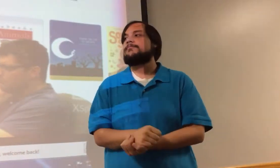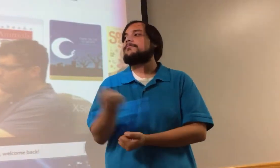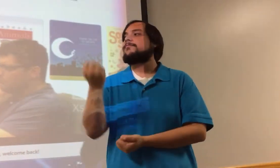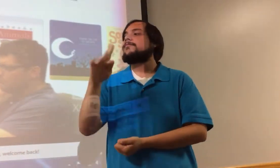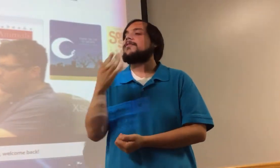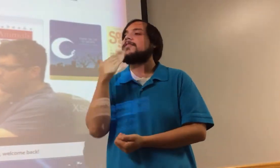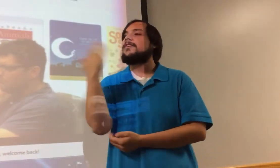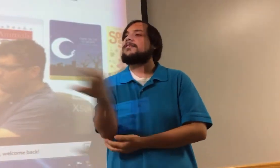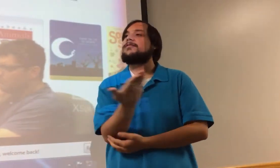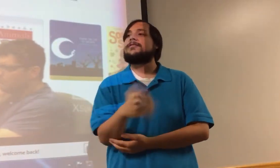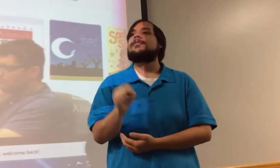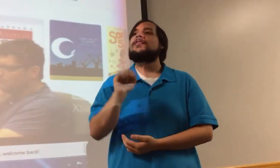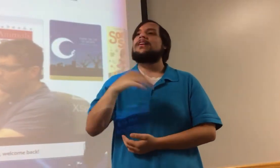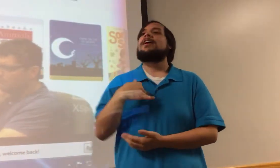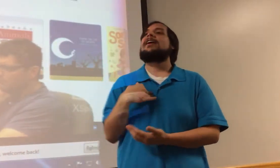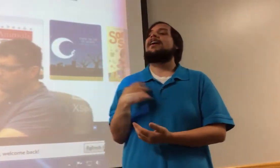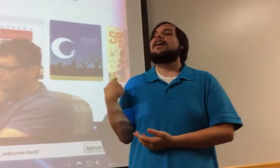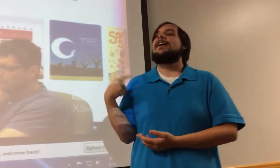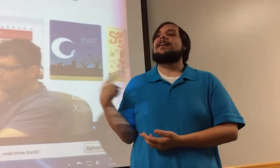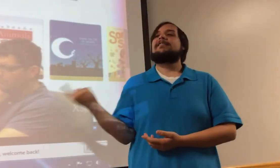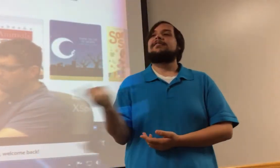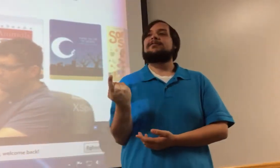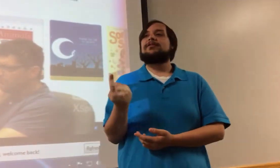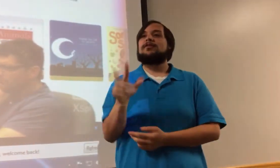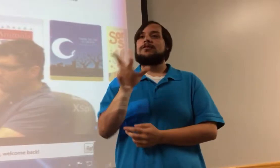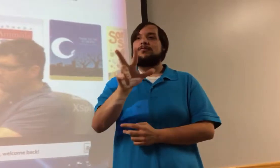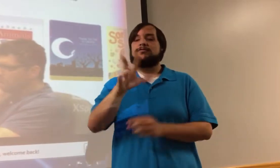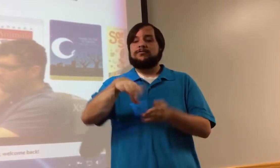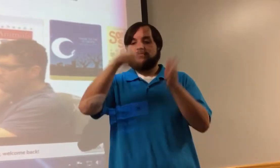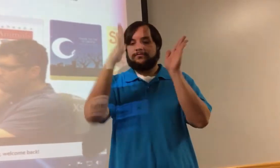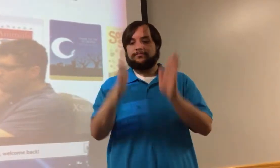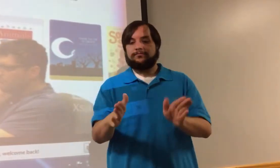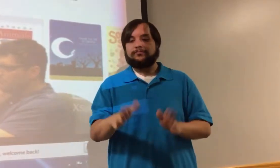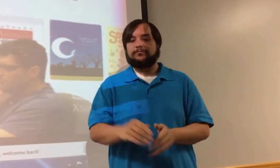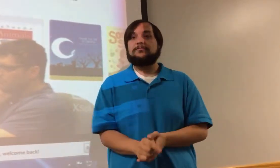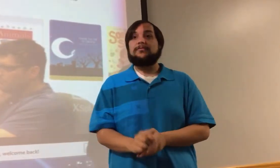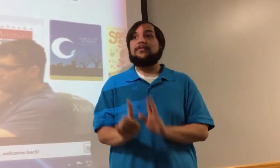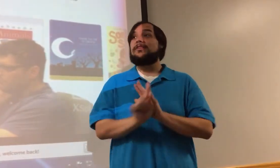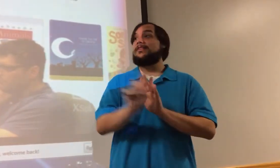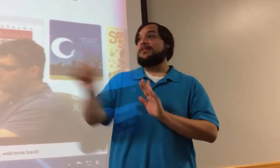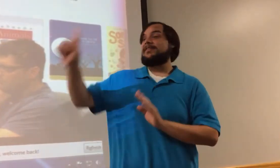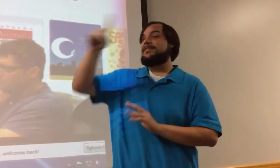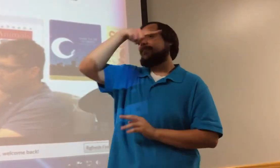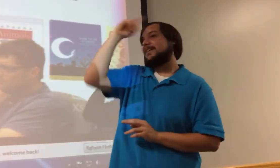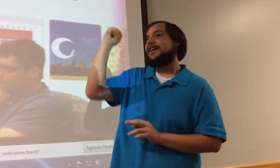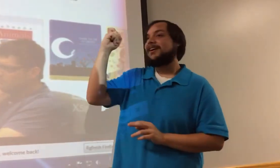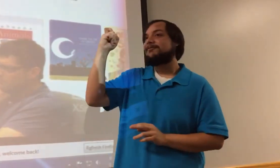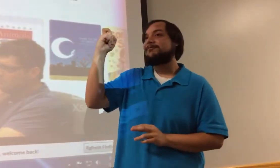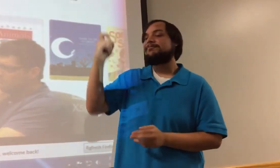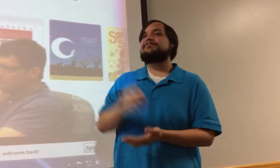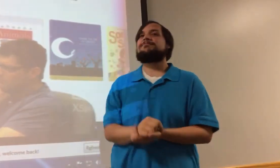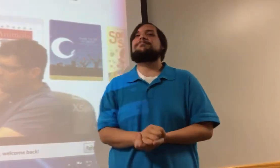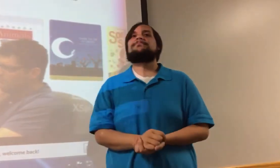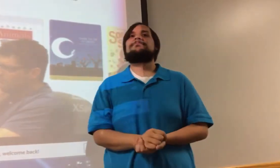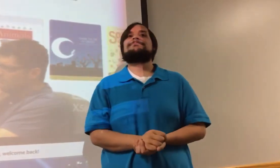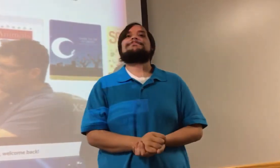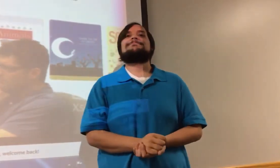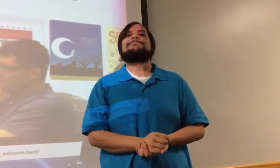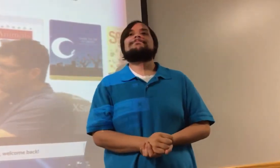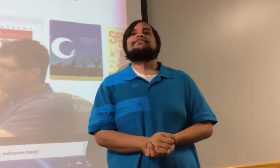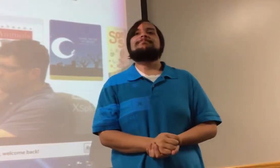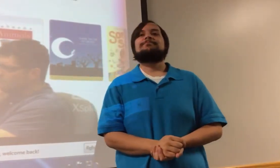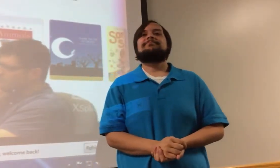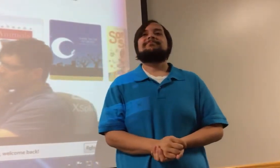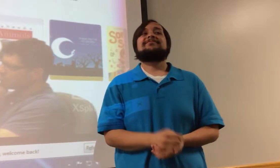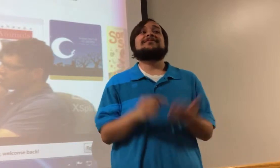Okay, thank you. And we had 3 children that were actually going to attend this summer, and Linda and I,